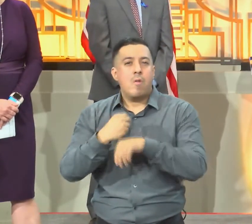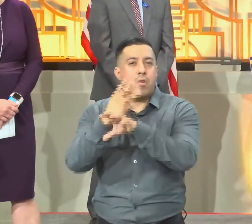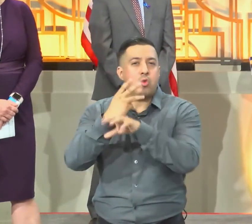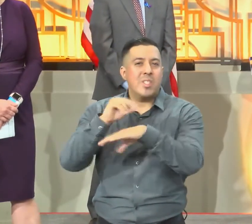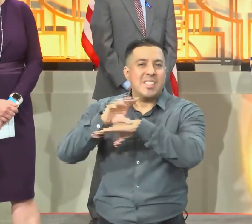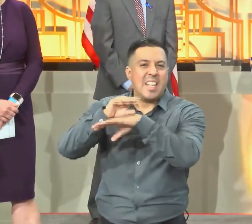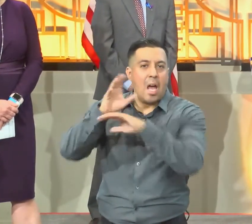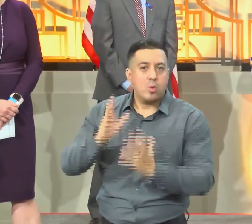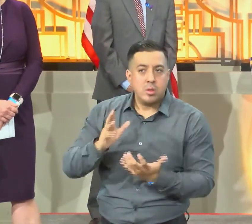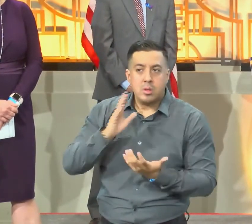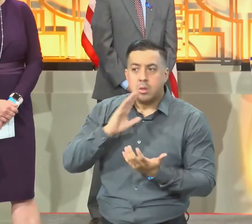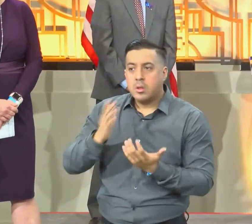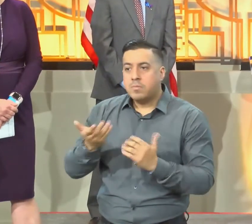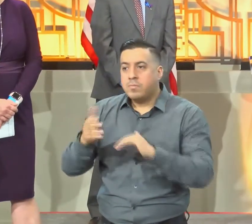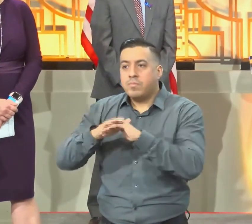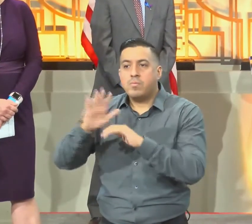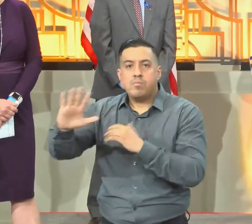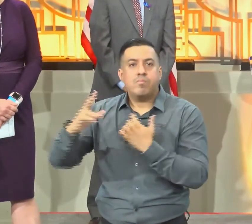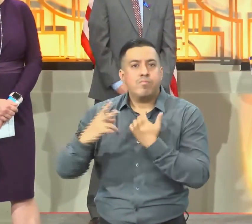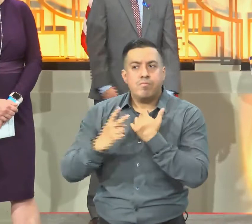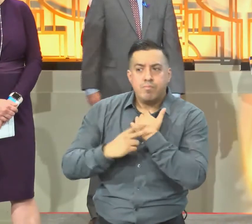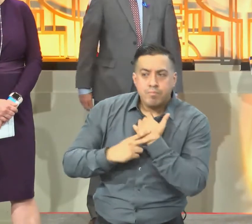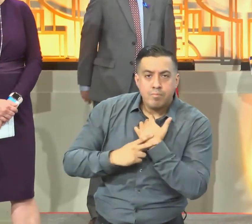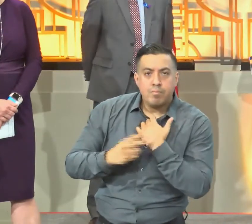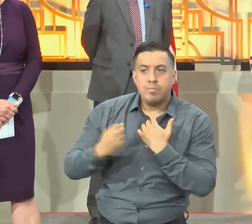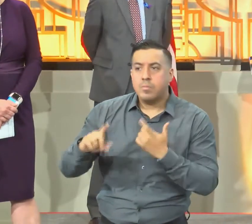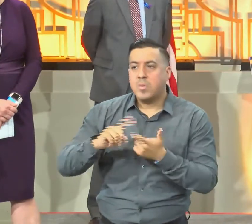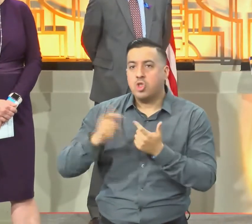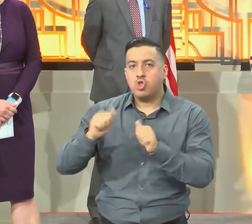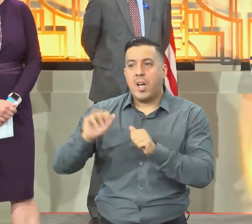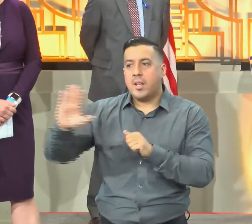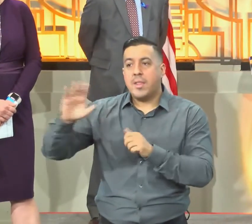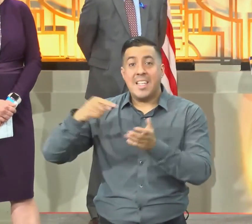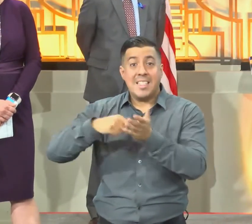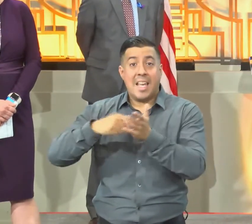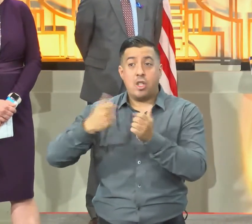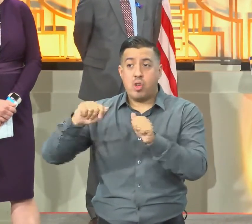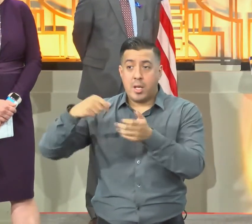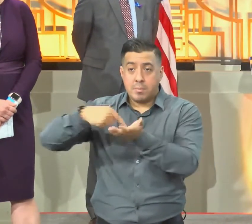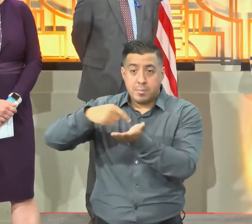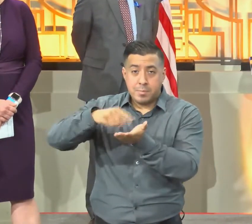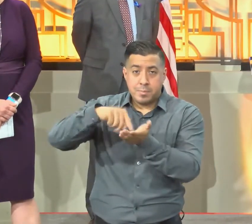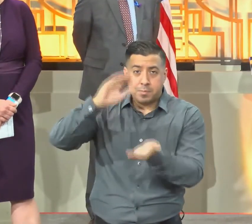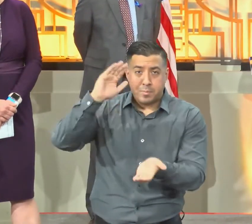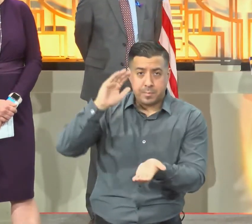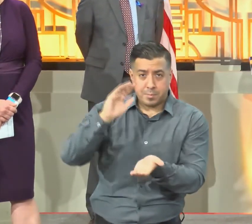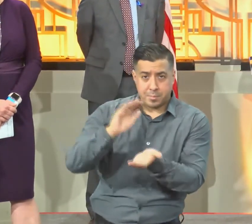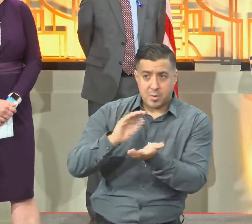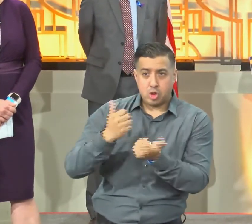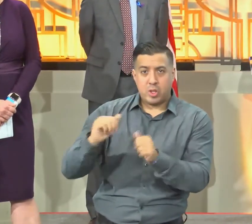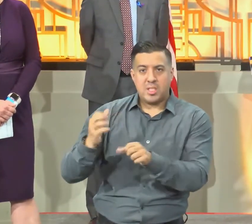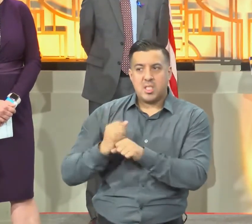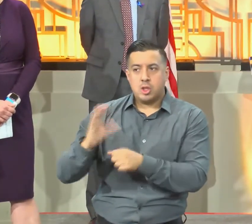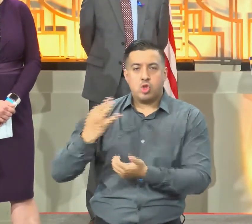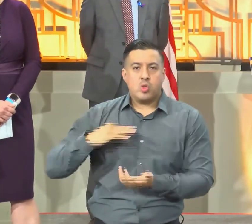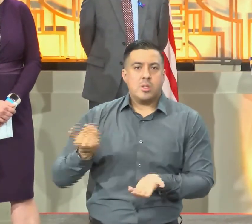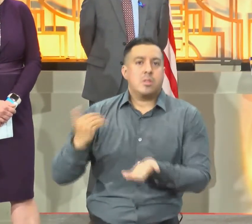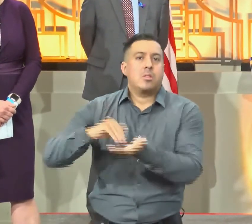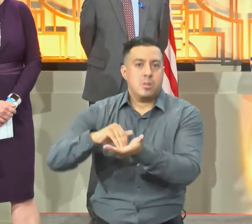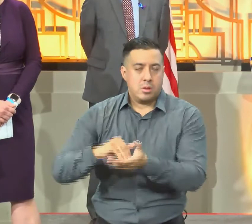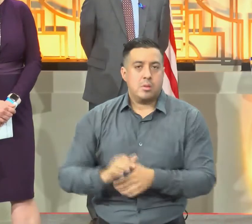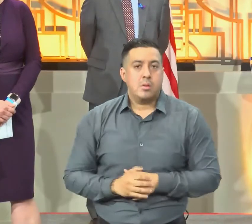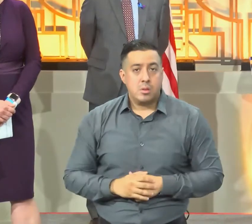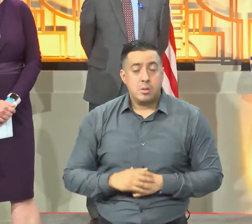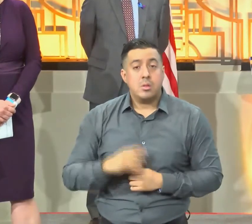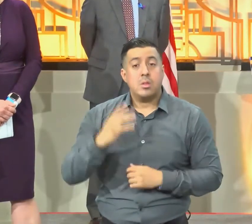sessions focused on increasing savings, decreasing debt, and restoring credit. In order to incentivize savings, Maker